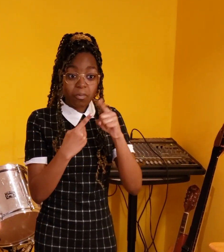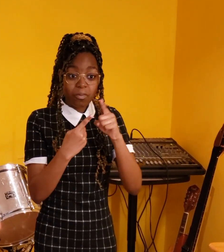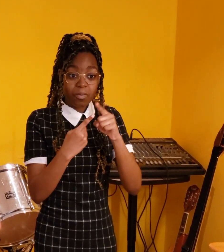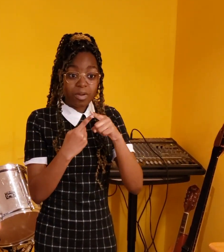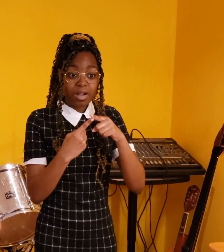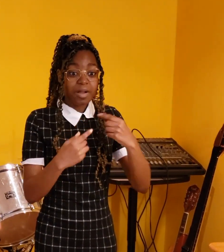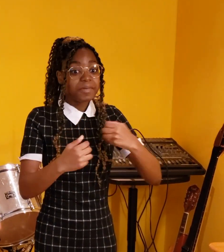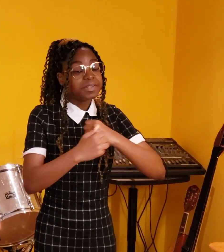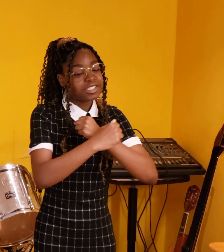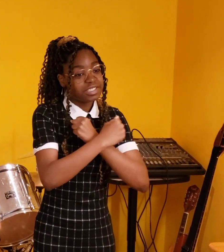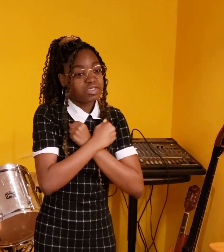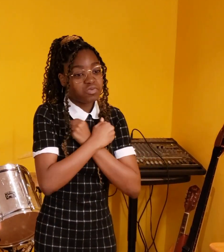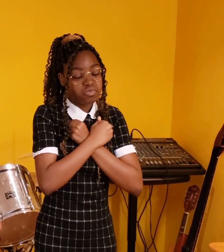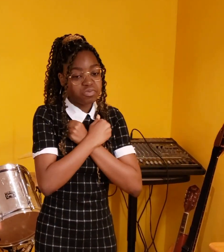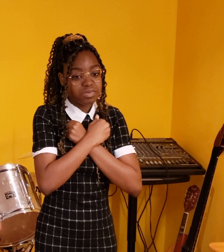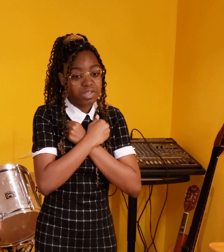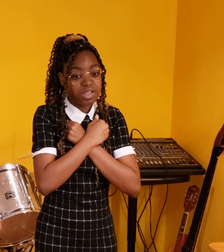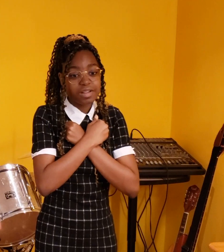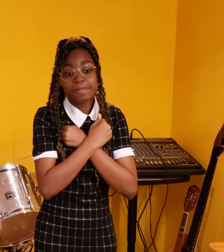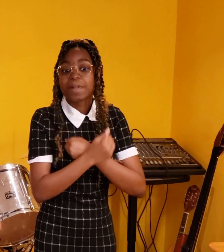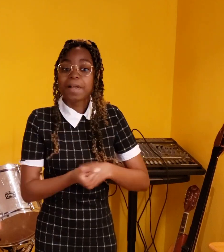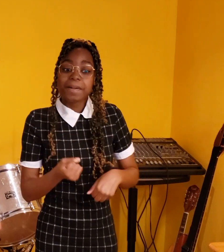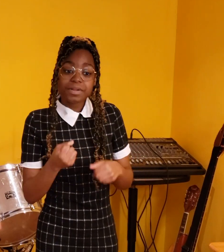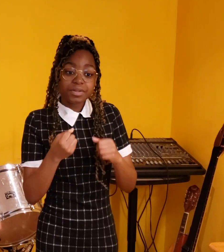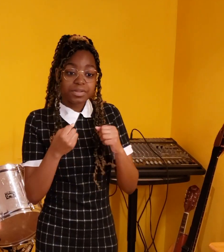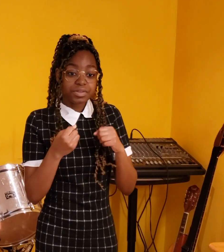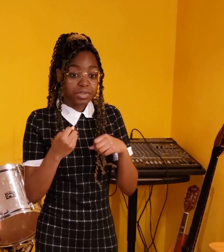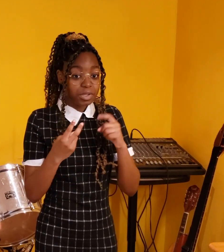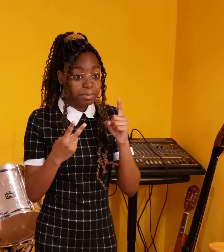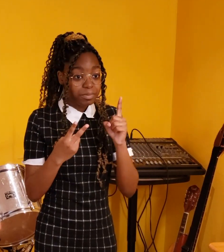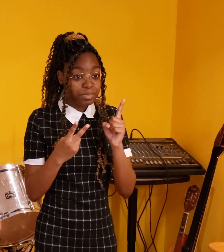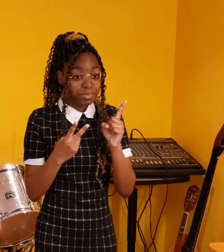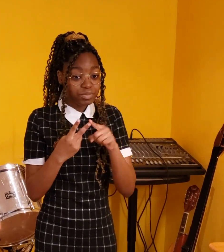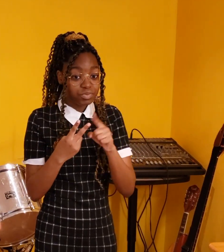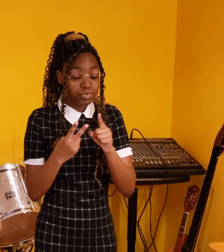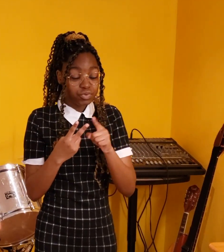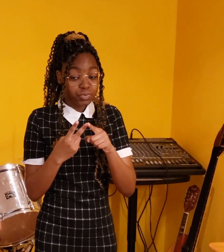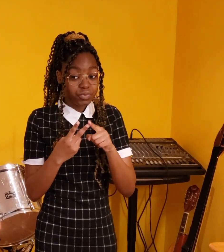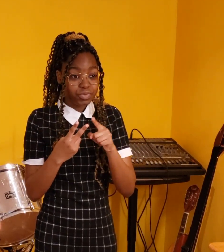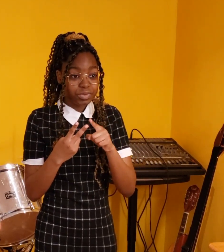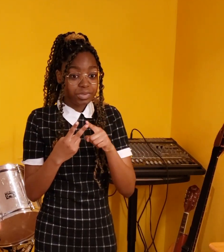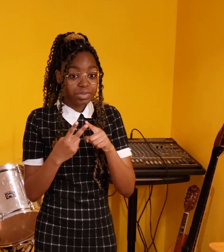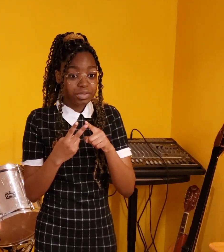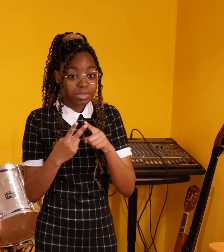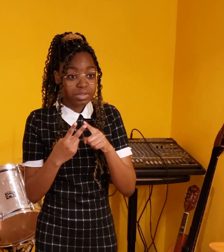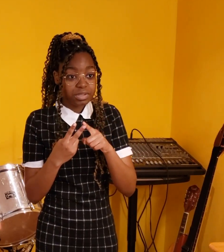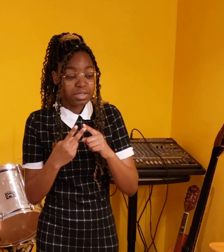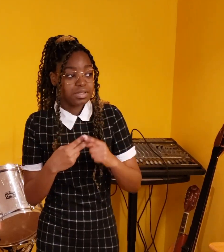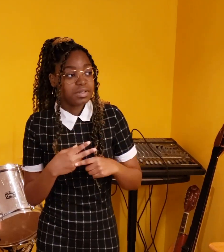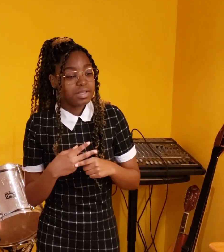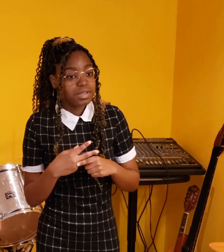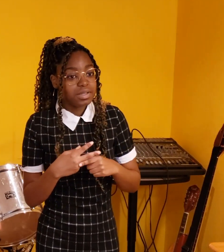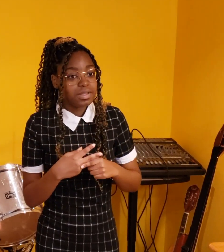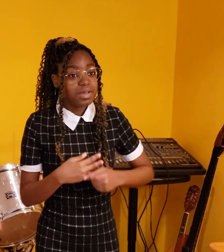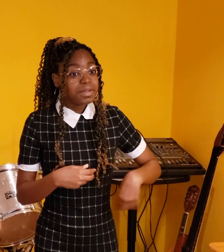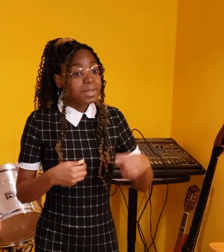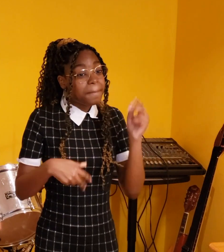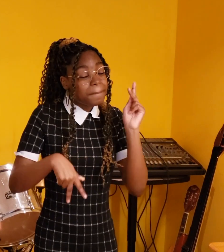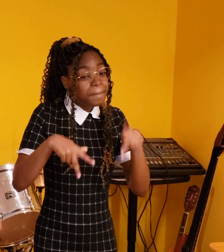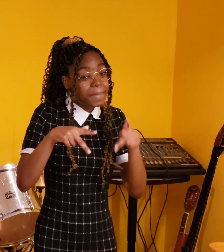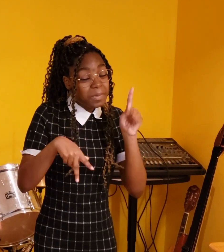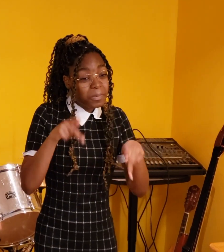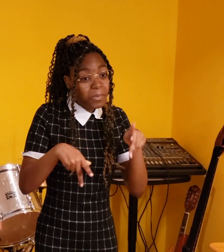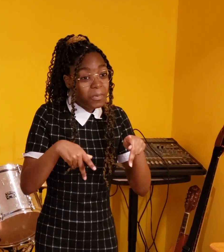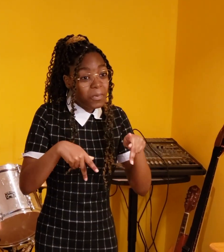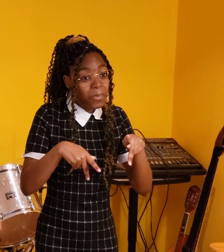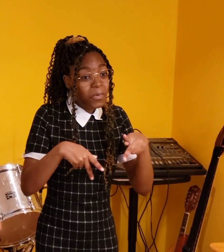love. Love. Point number two, the conferee. The conferee, or the recipient of this love.